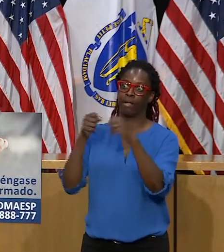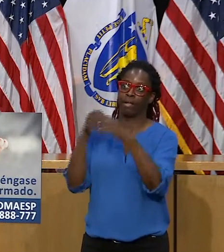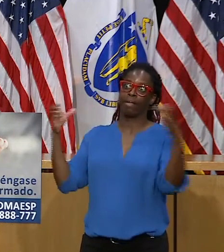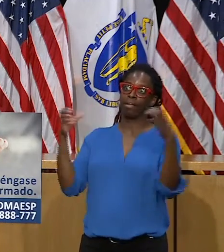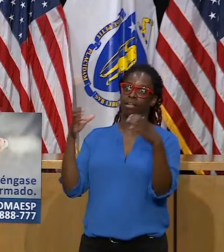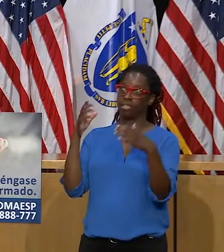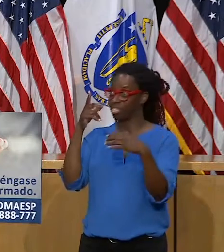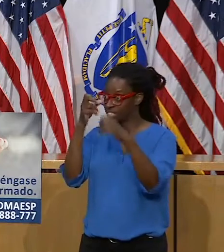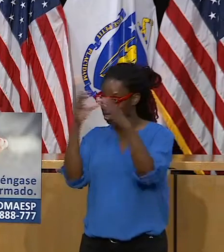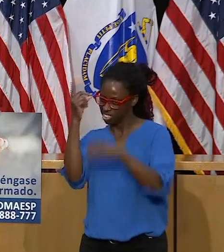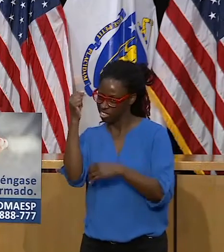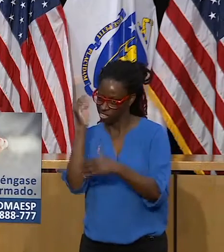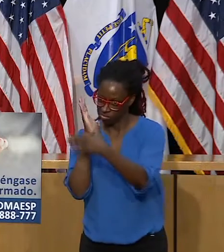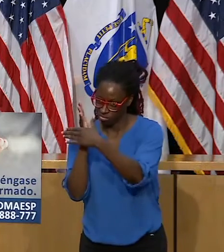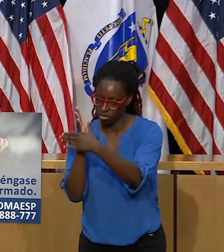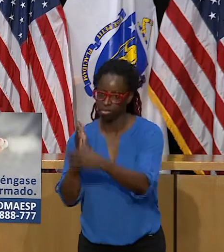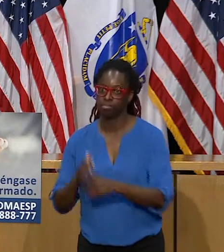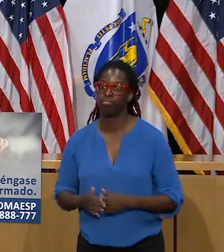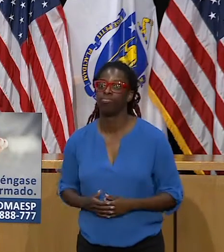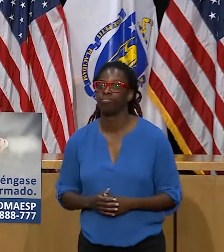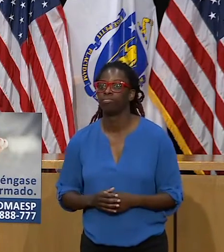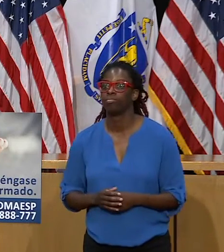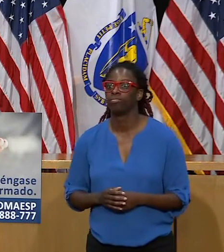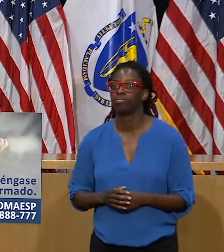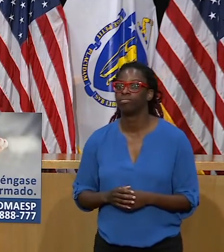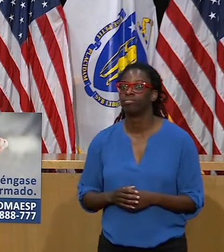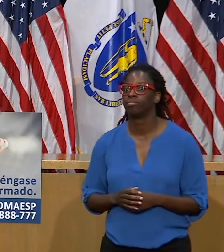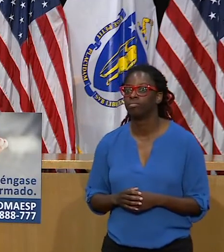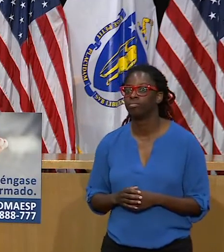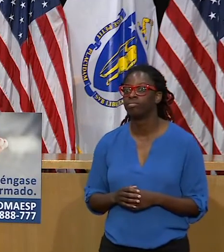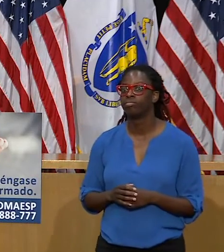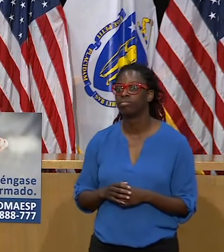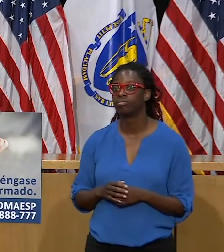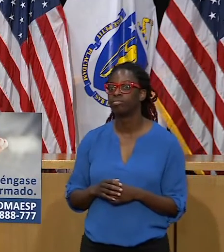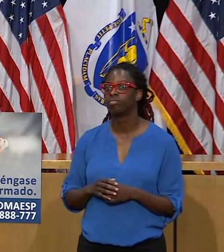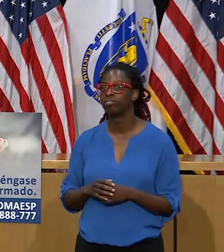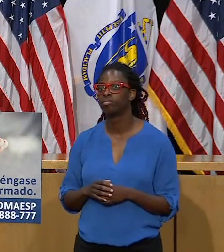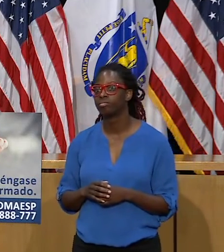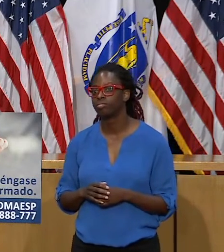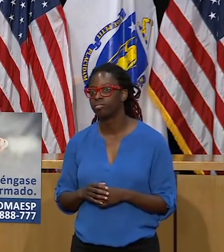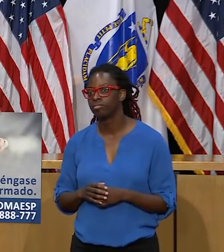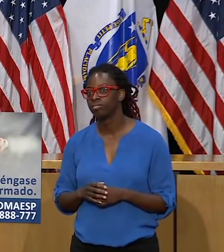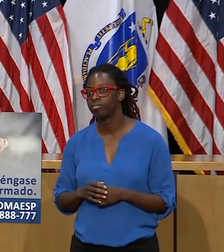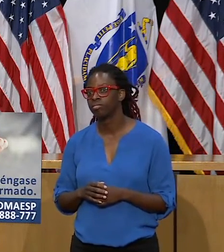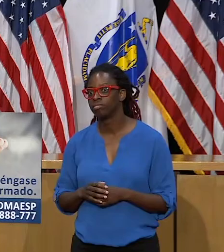in the Far East, which is ahead of us with respect to a lot of these issues,